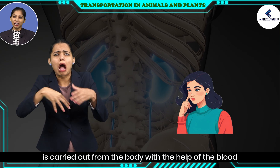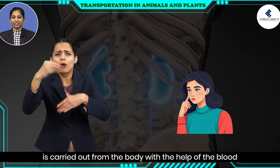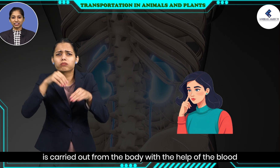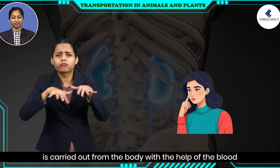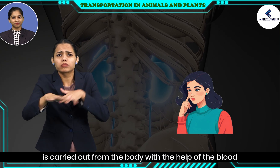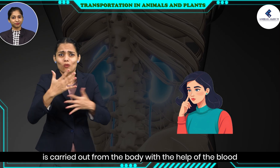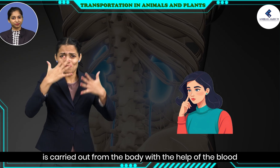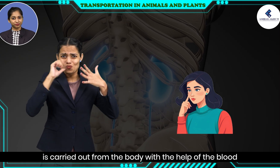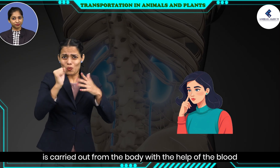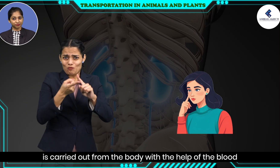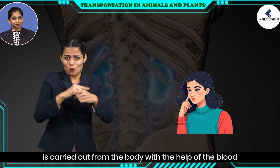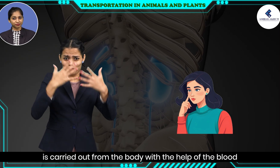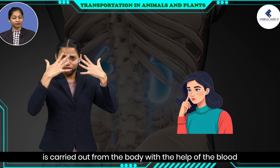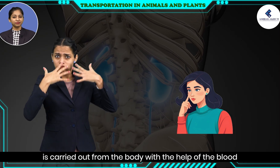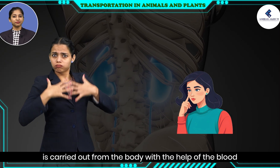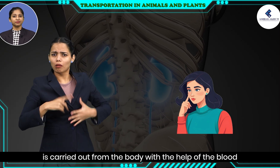the blood.